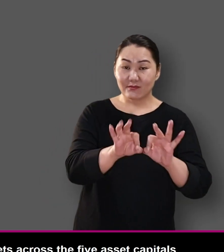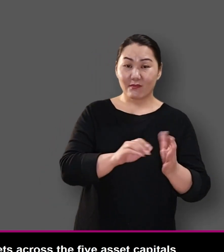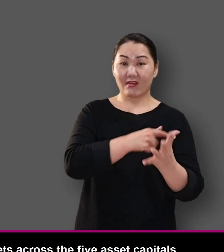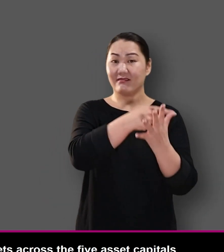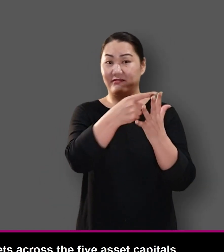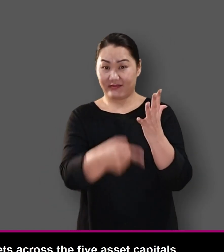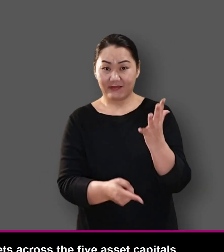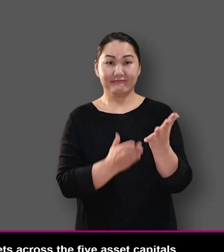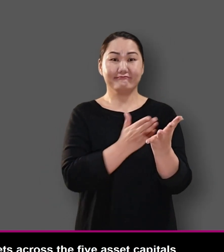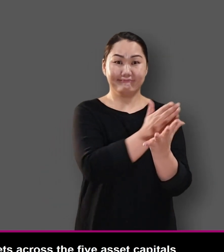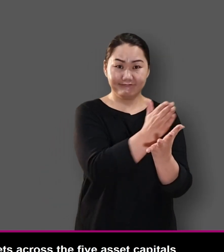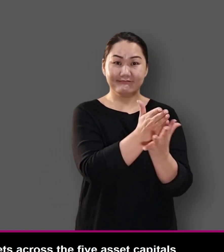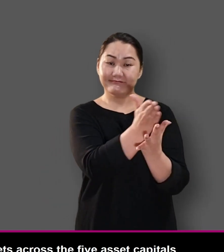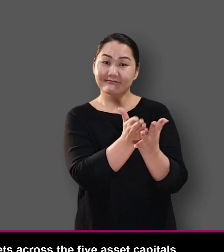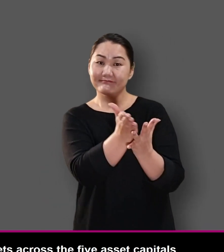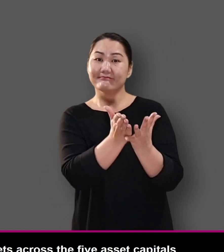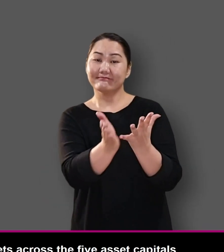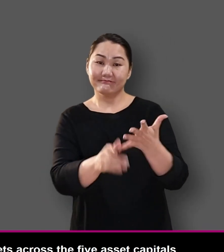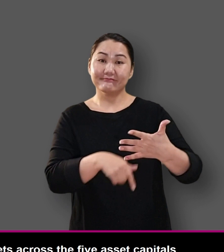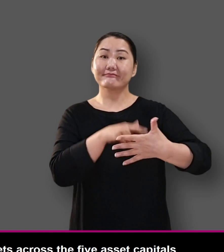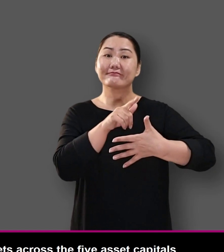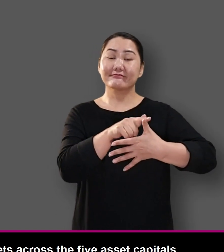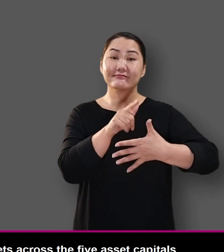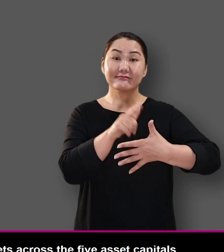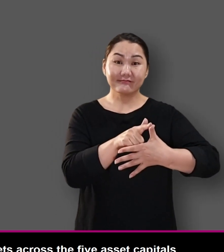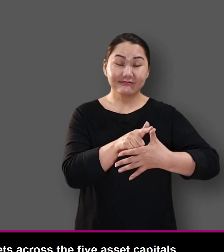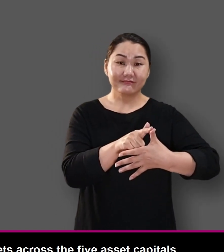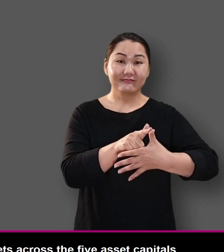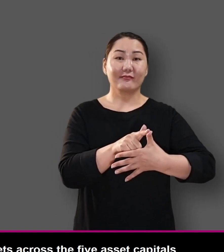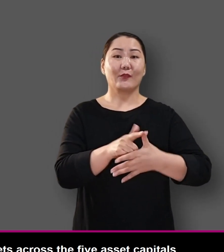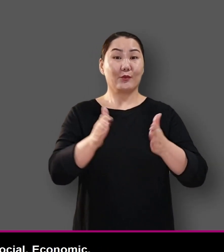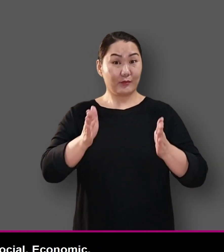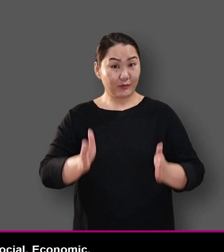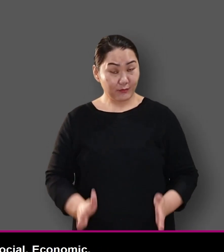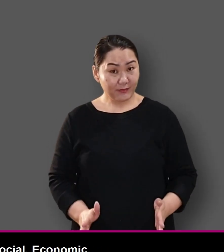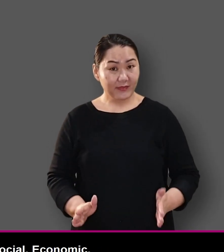enhance foundational assets across the 5 asset capitals: human,